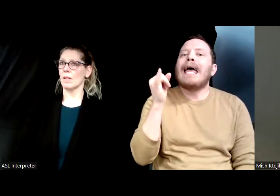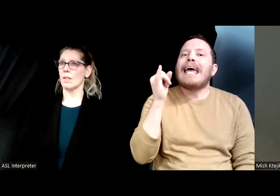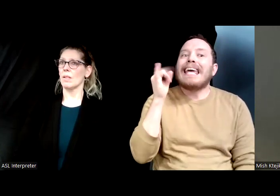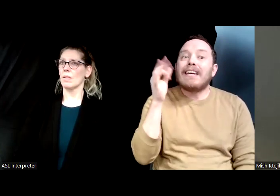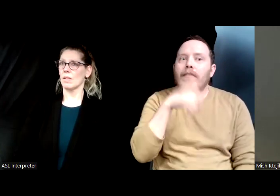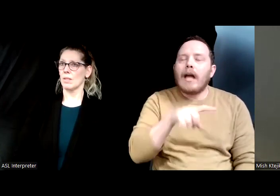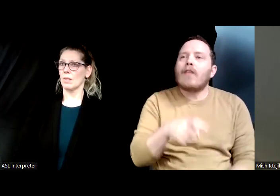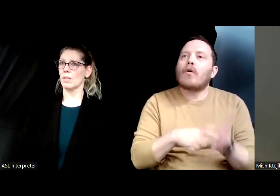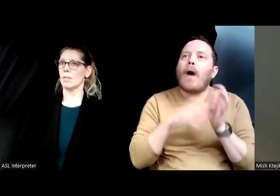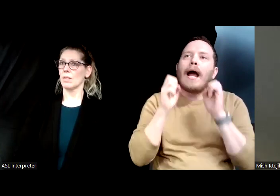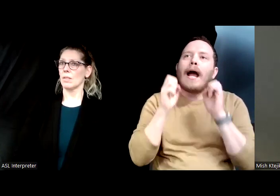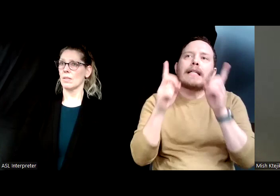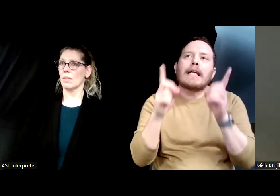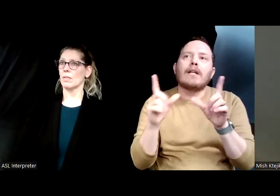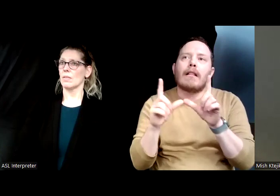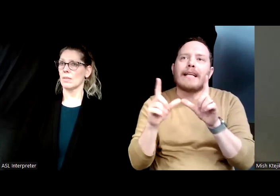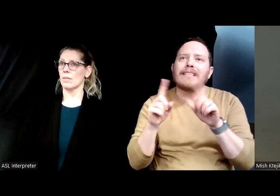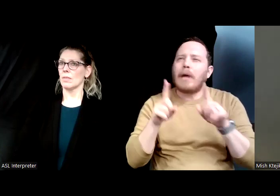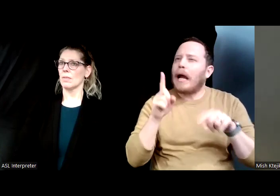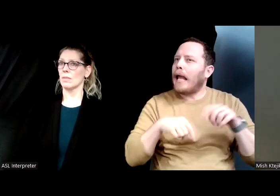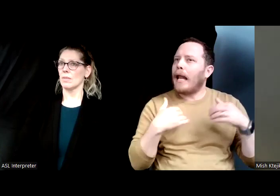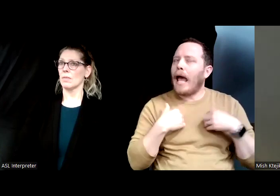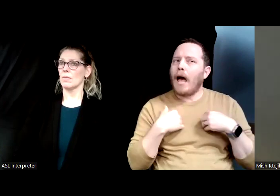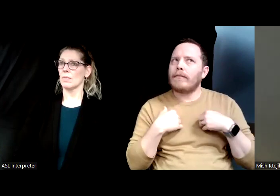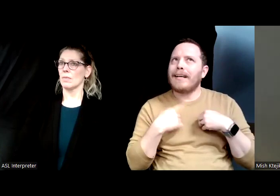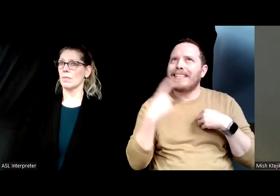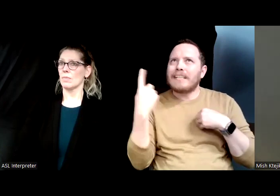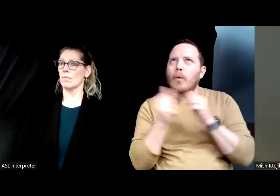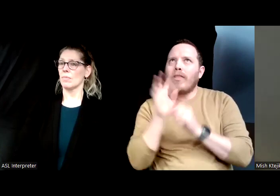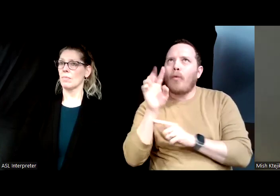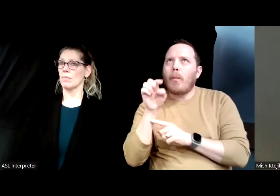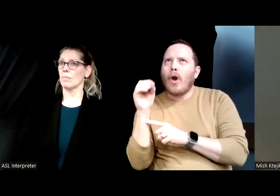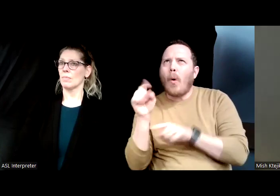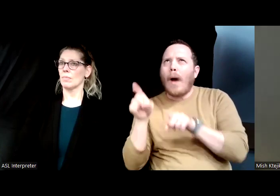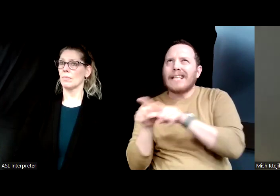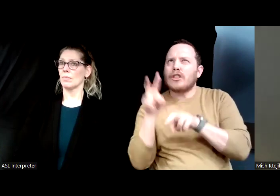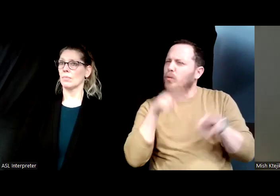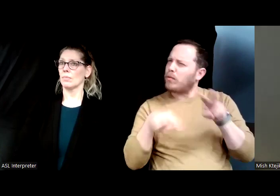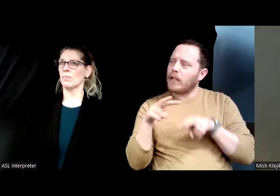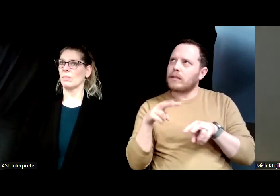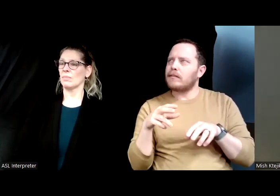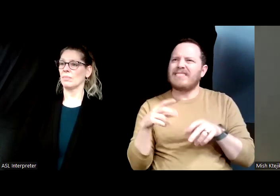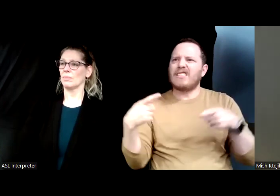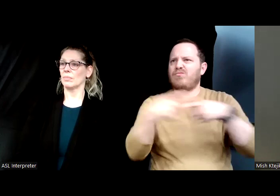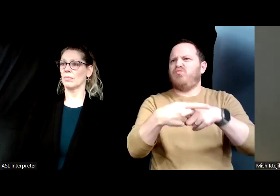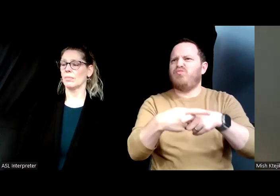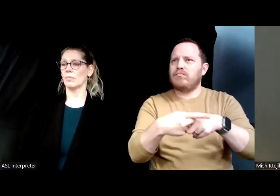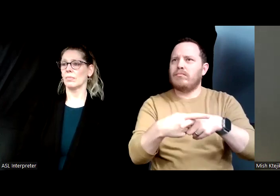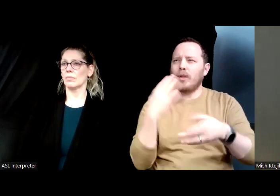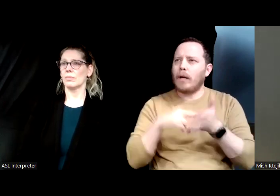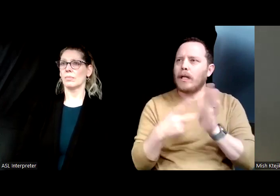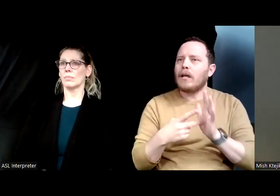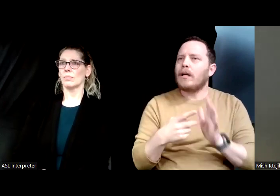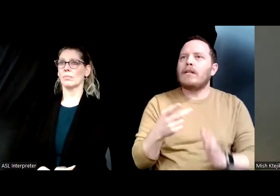So all my interviews like K-12 stuff. So the educational license, you can't have something with a 4.0 and a supervisor.